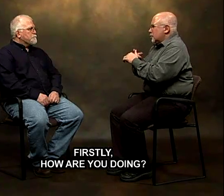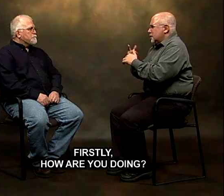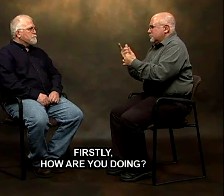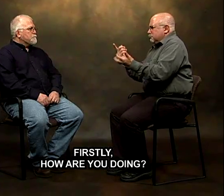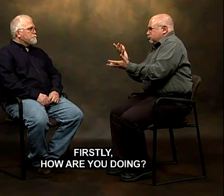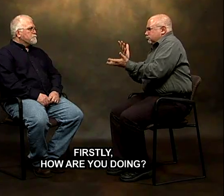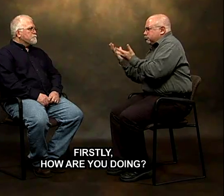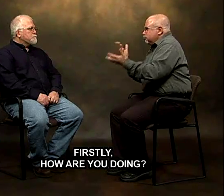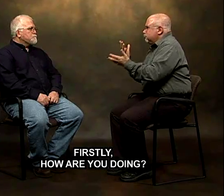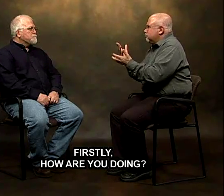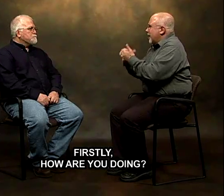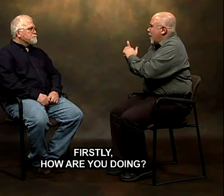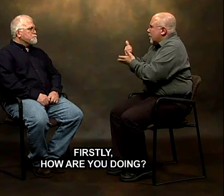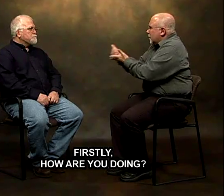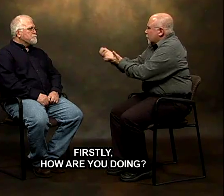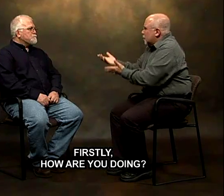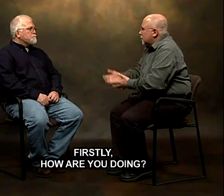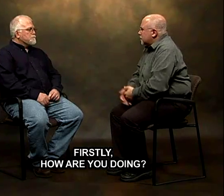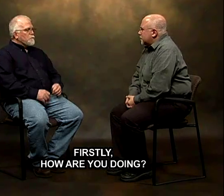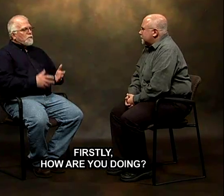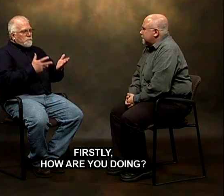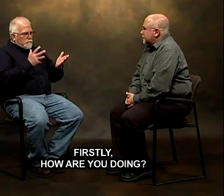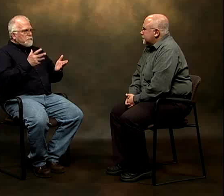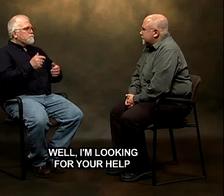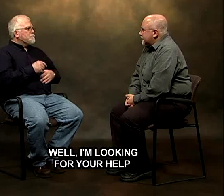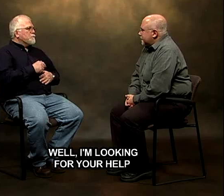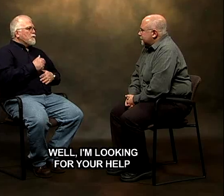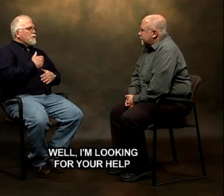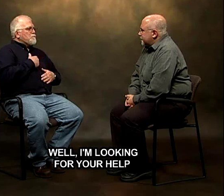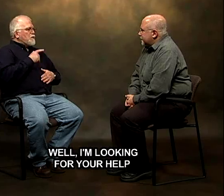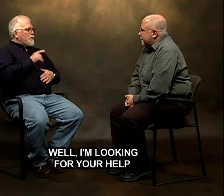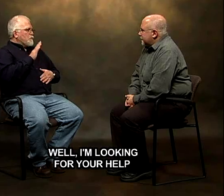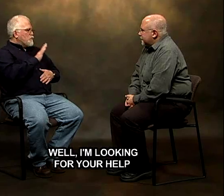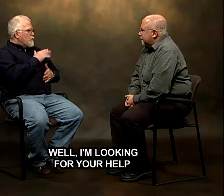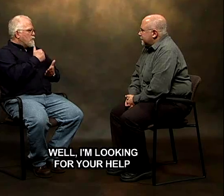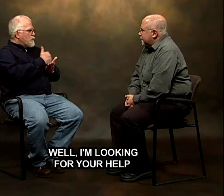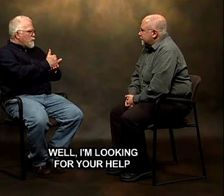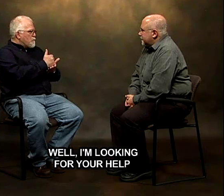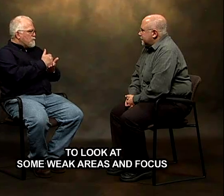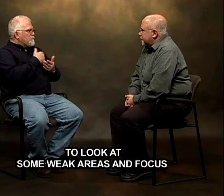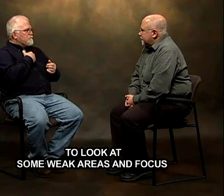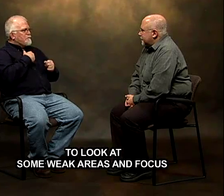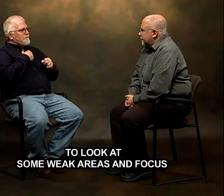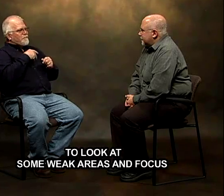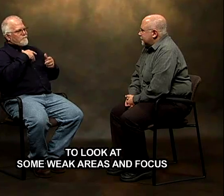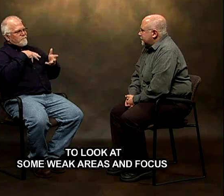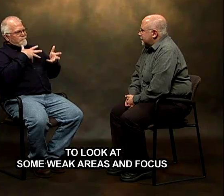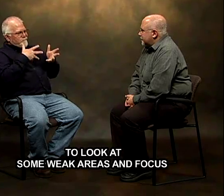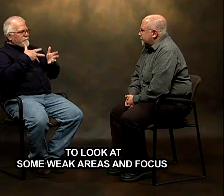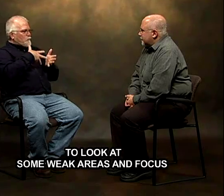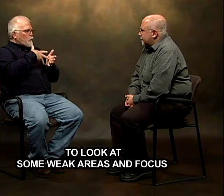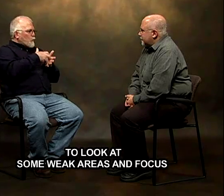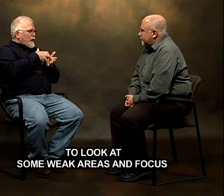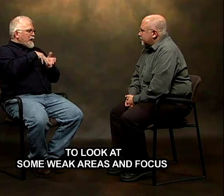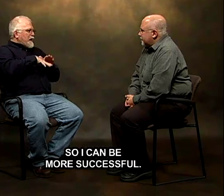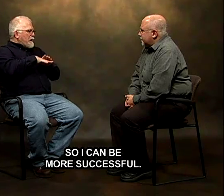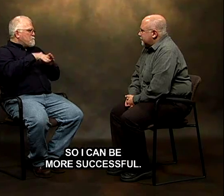But firstly, how are you doing? Well, I'm looking for your help to look at some weak areas and focus so I can be